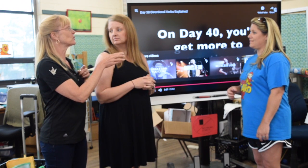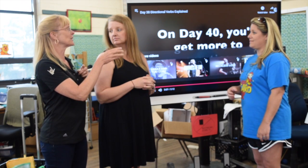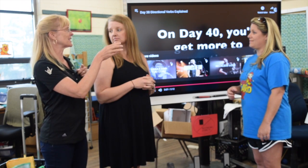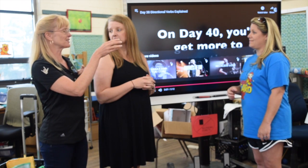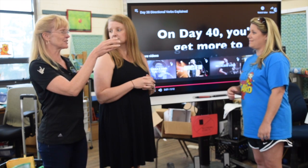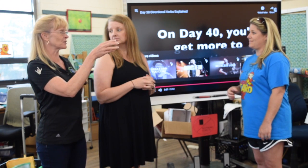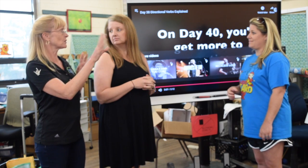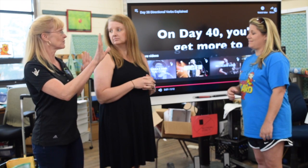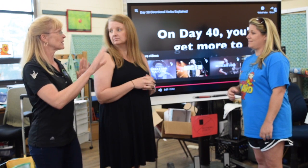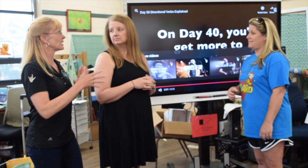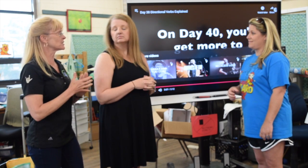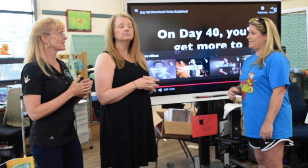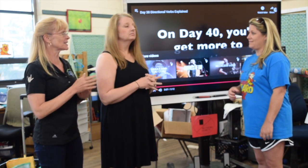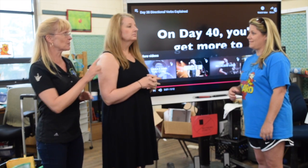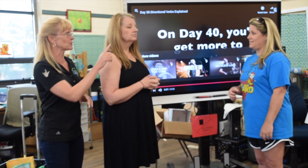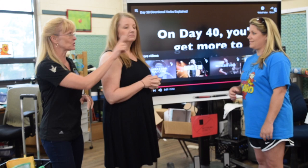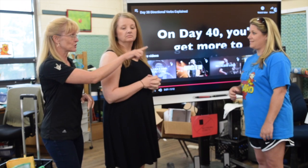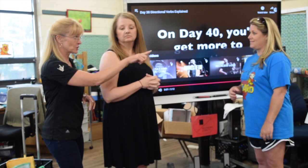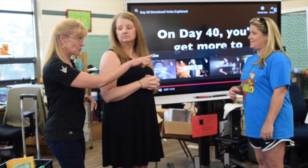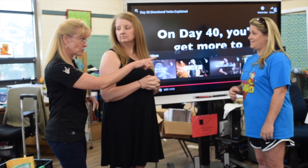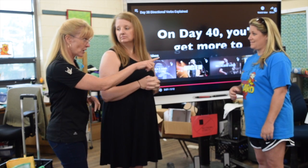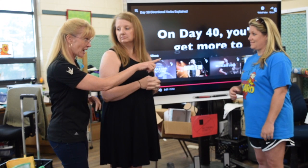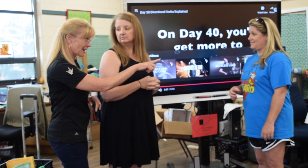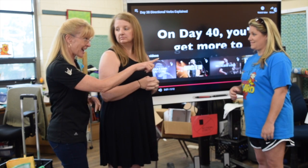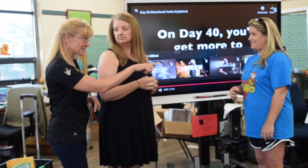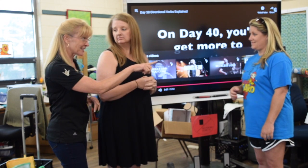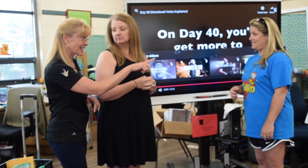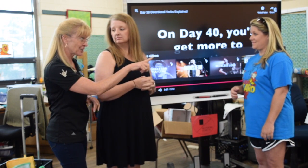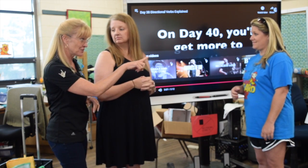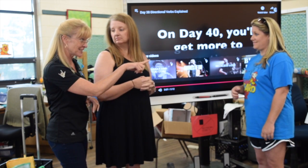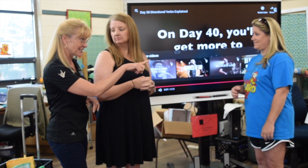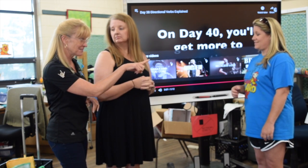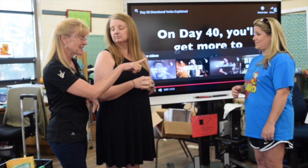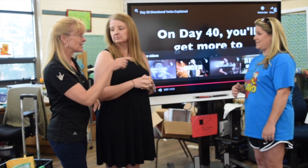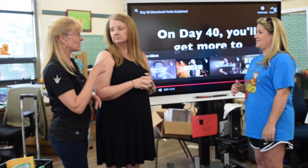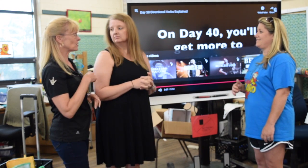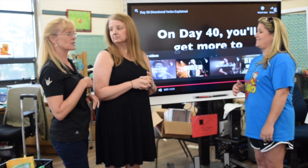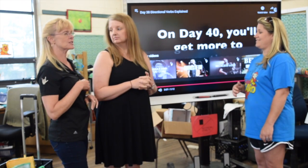to give it to. Here's the example. She's gonna do your asking like you did. Then you're gonna say,